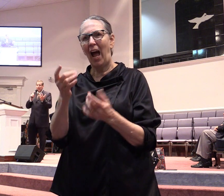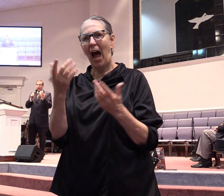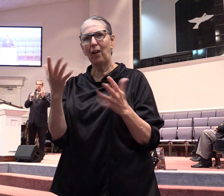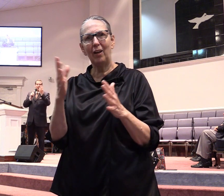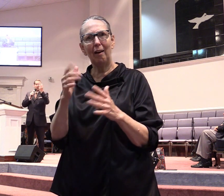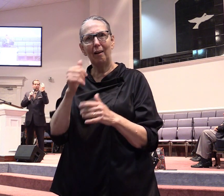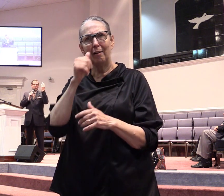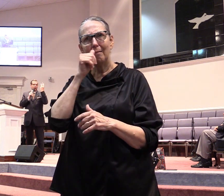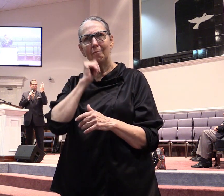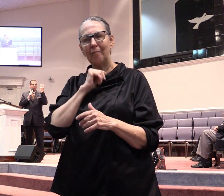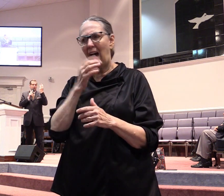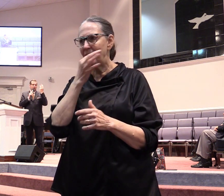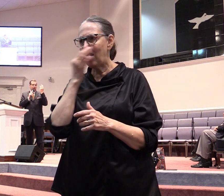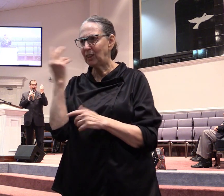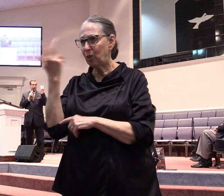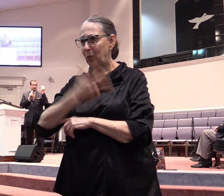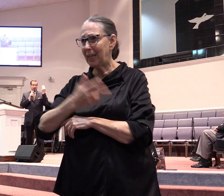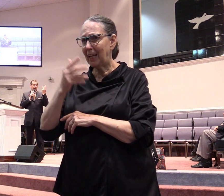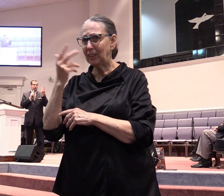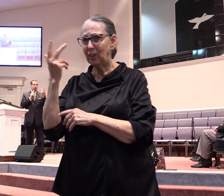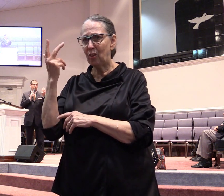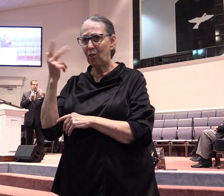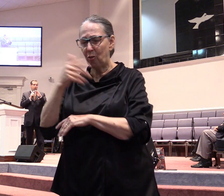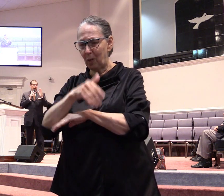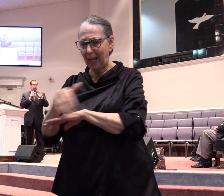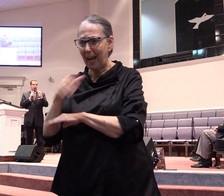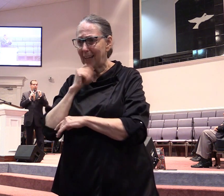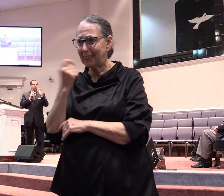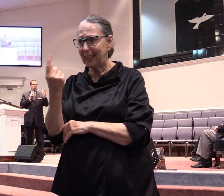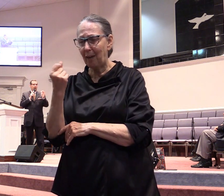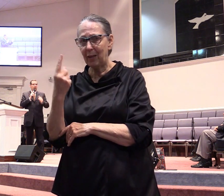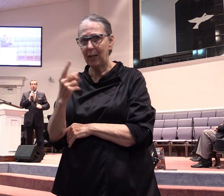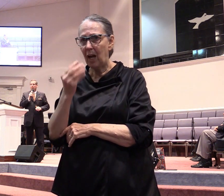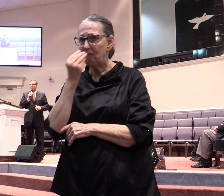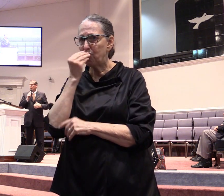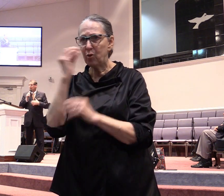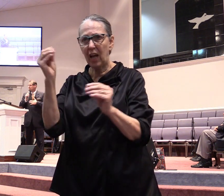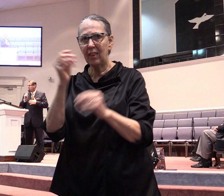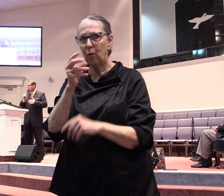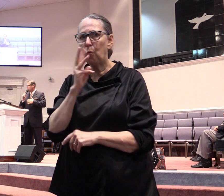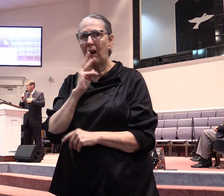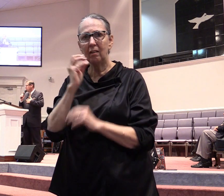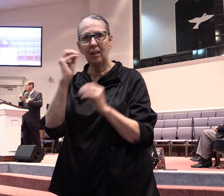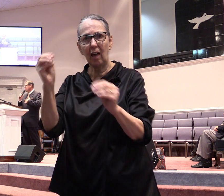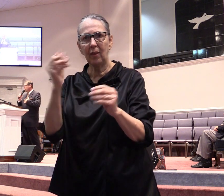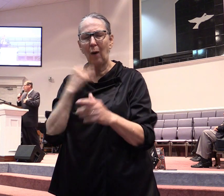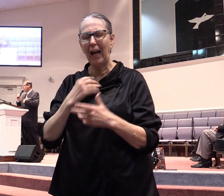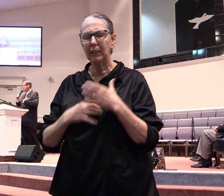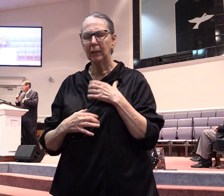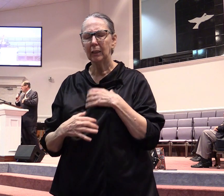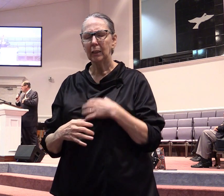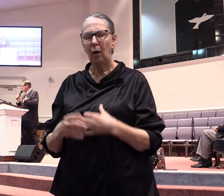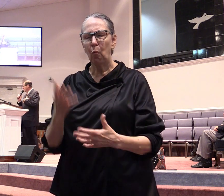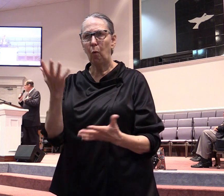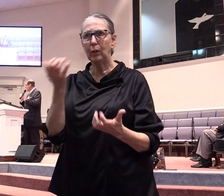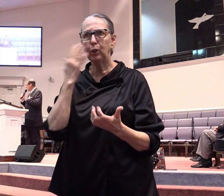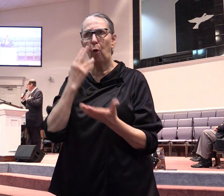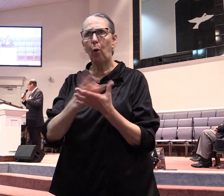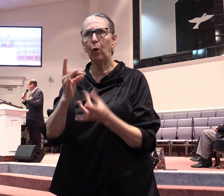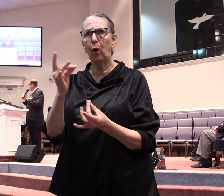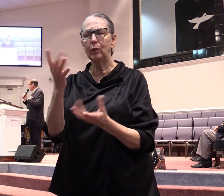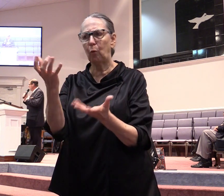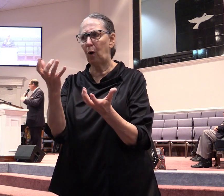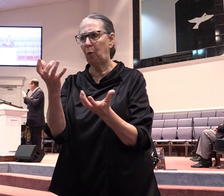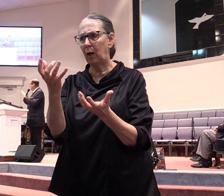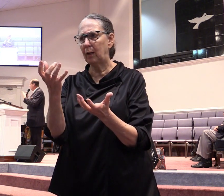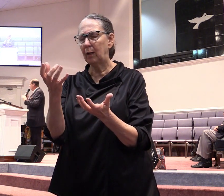it. I fasted for 3 days and 3 nights at 11 years old. Not a drop of food, not a drop of water, because there was a hunger in my heart to receive the Holy